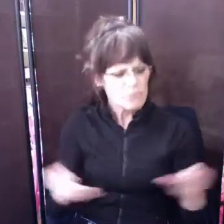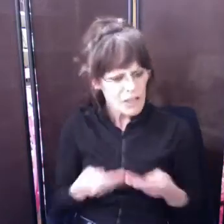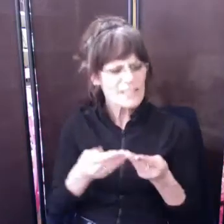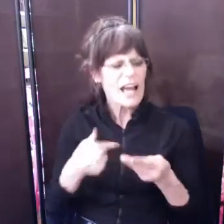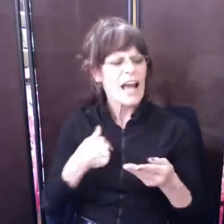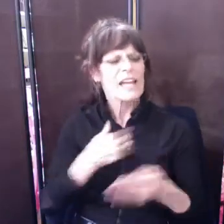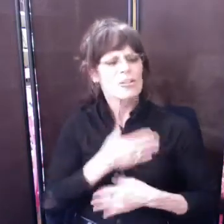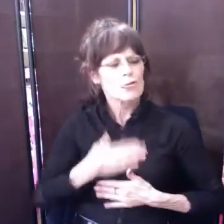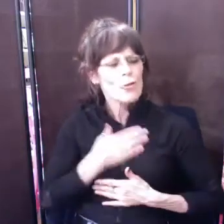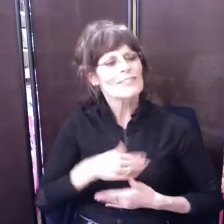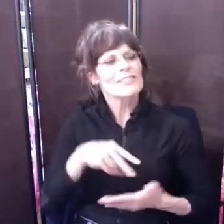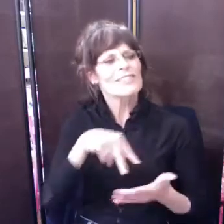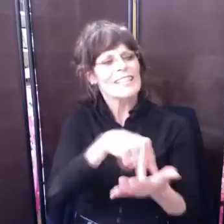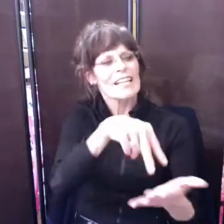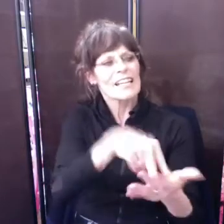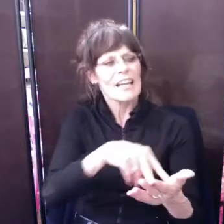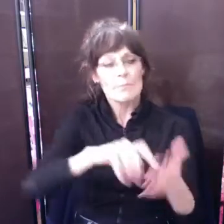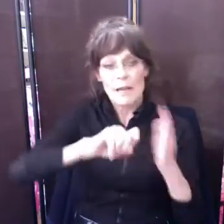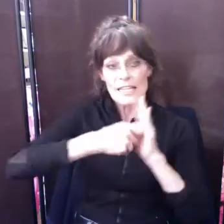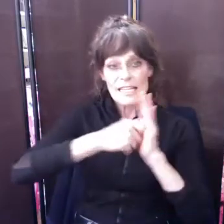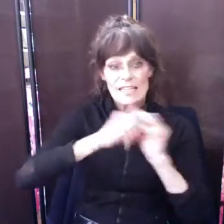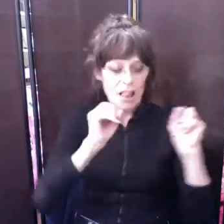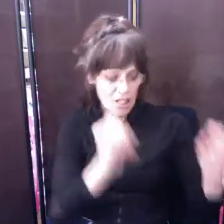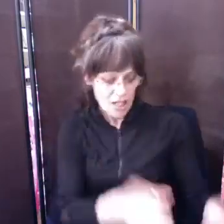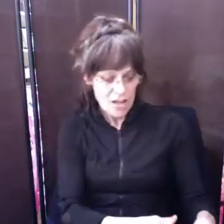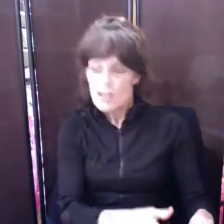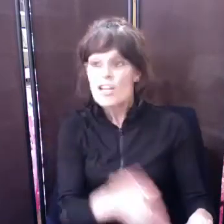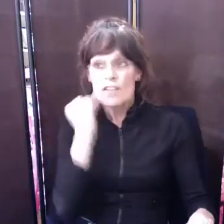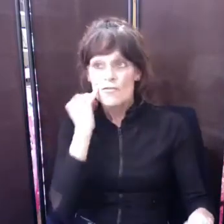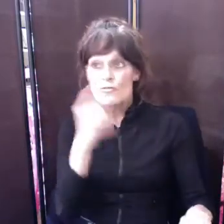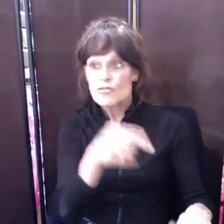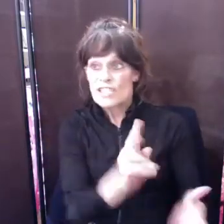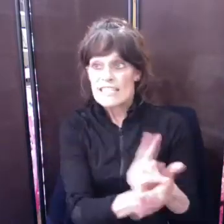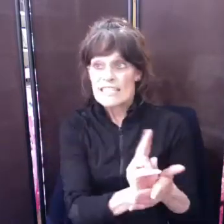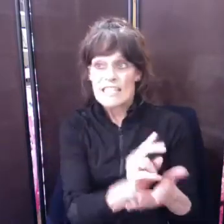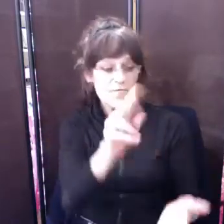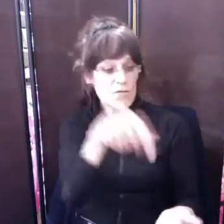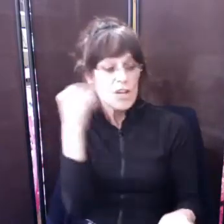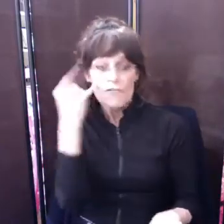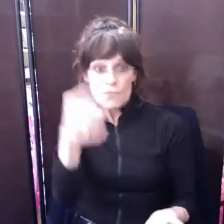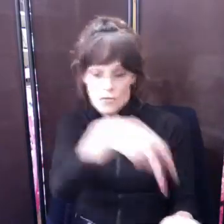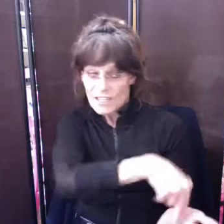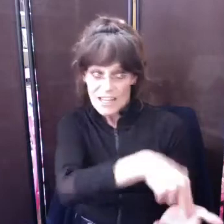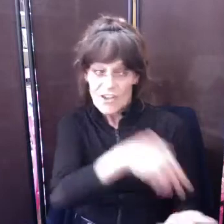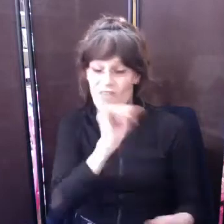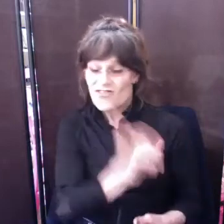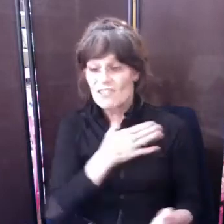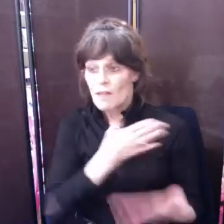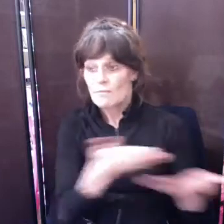and I would literally put my keys on the floor, and God help you if you stood there, because it was my place. And I was a hostile greeter. You